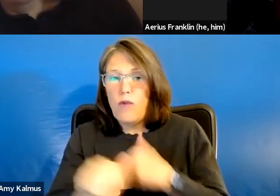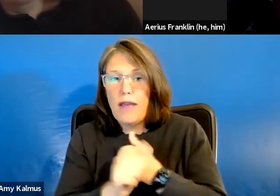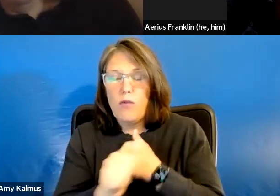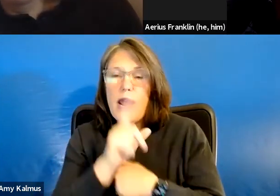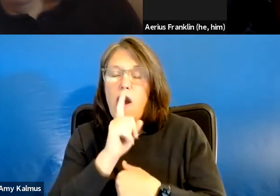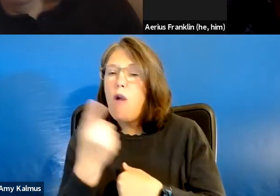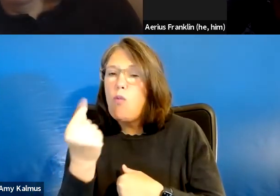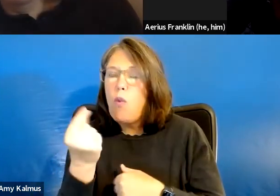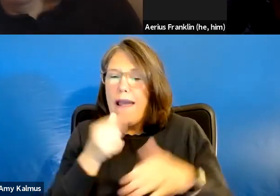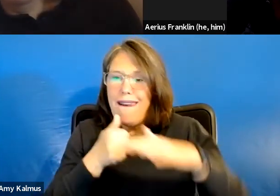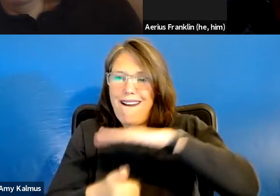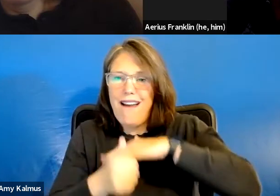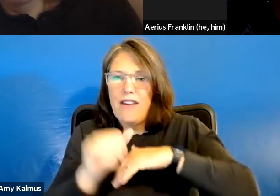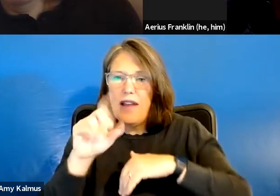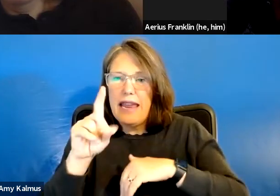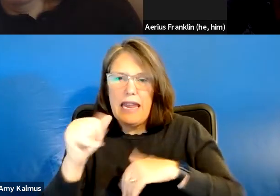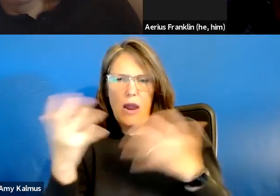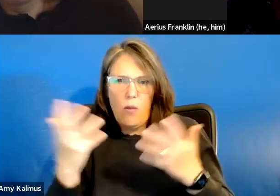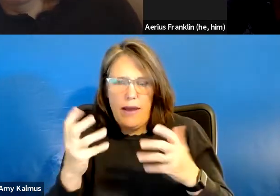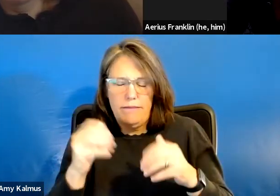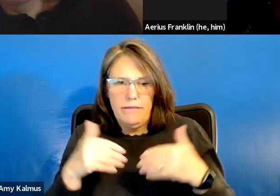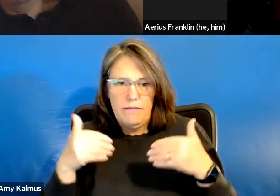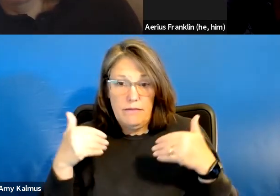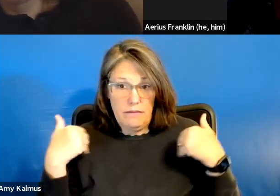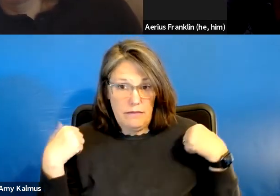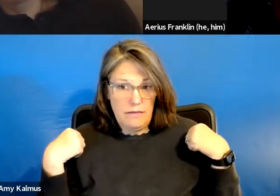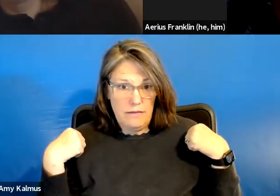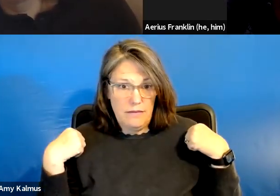what under the ADA?